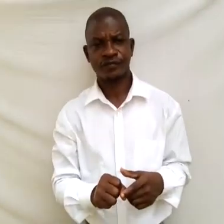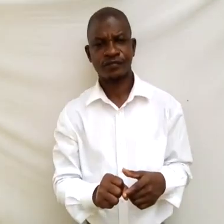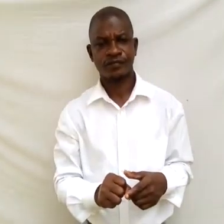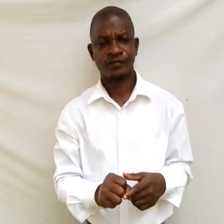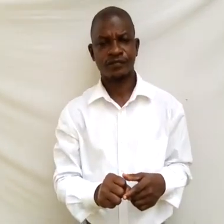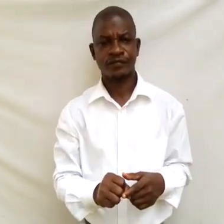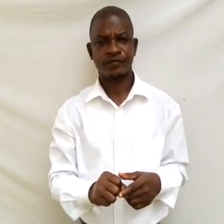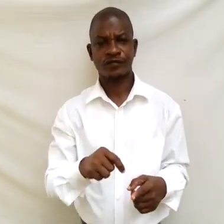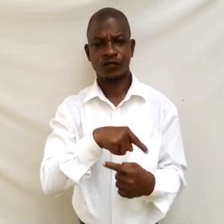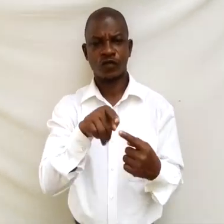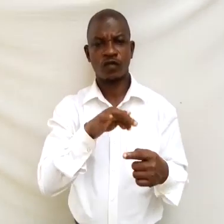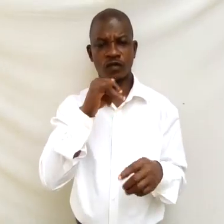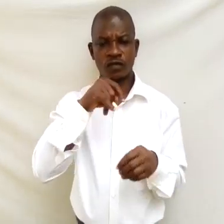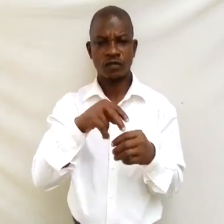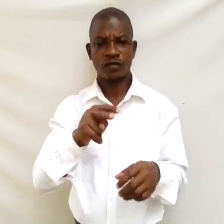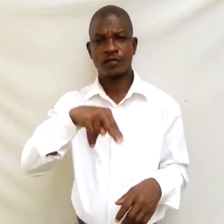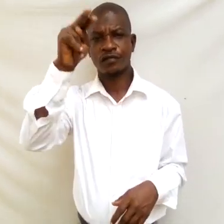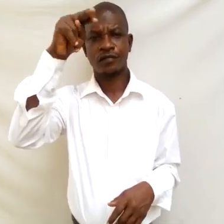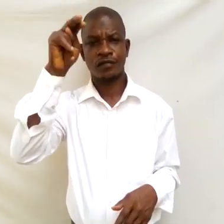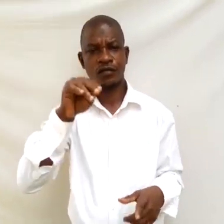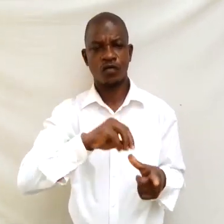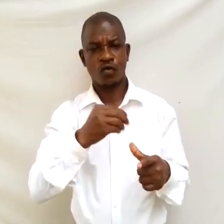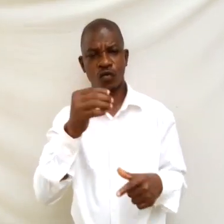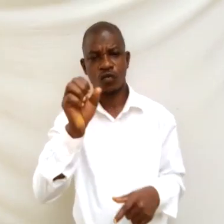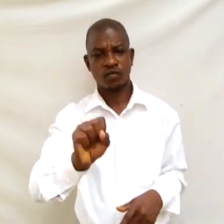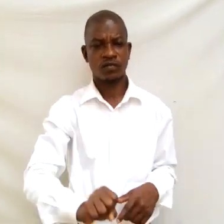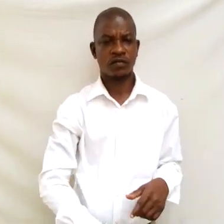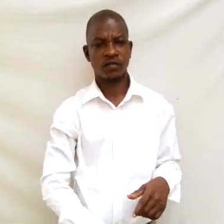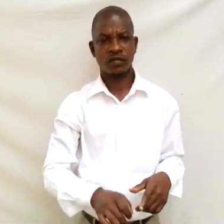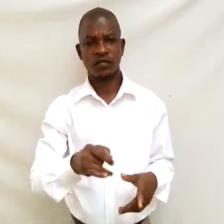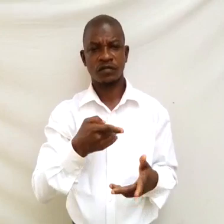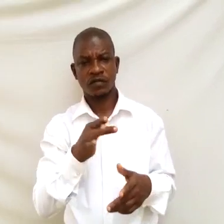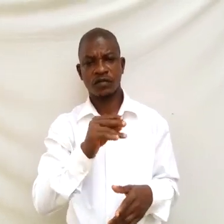And when you are in the north or south, there are two options.